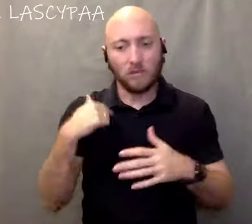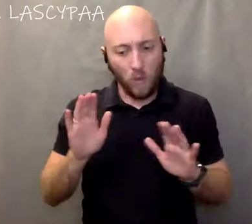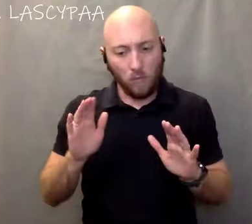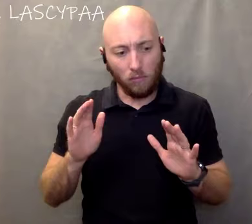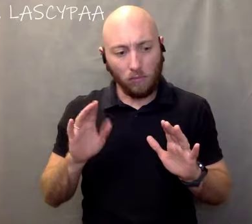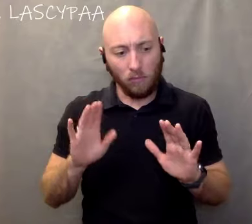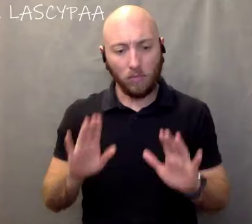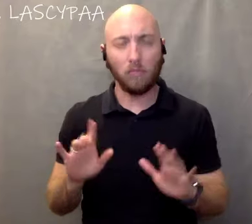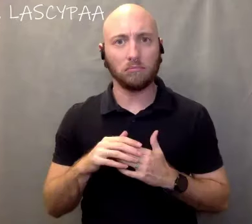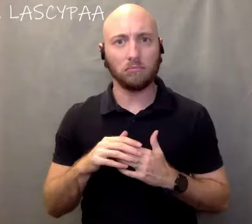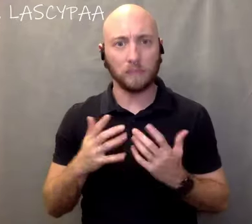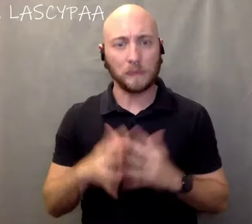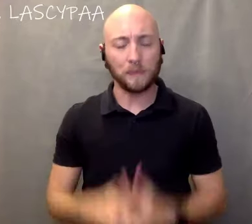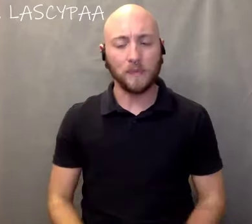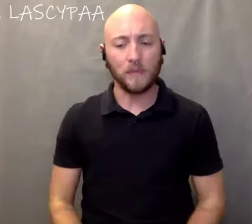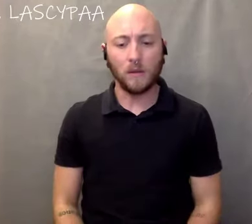And